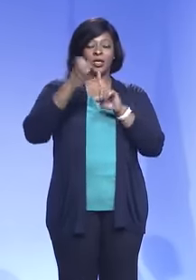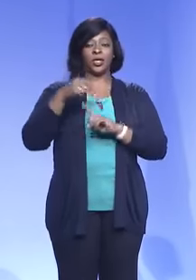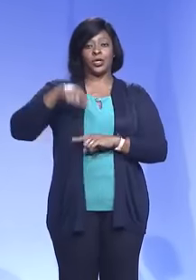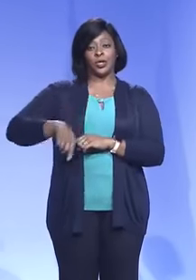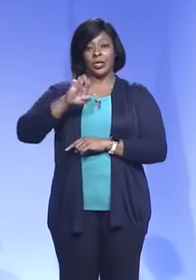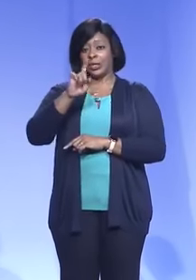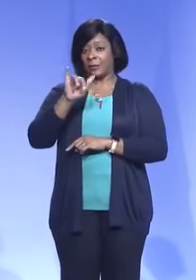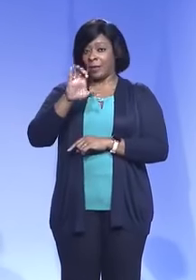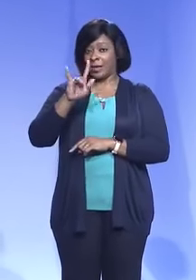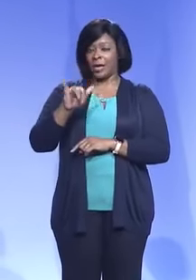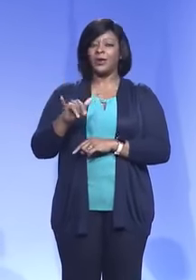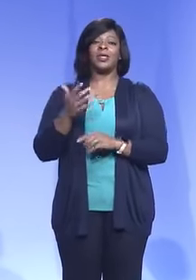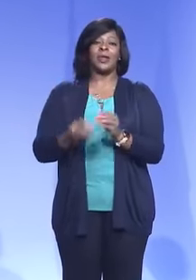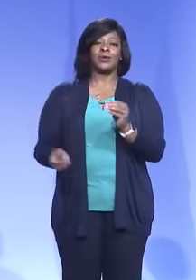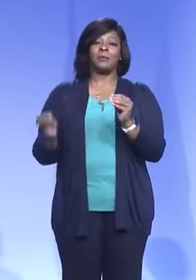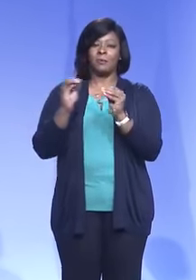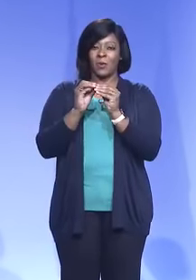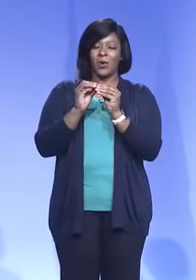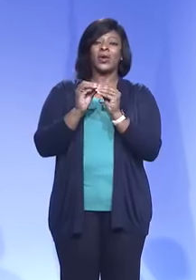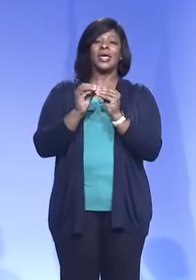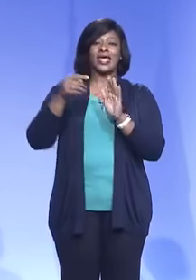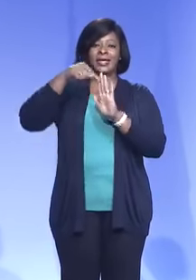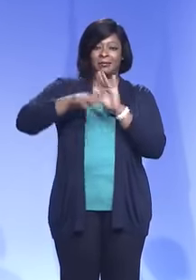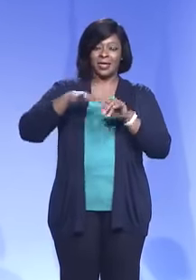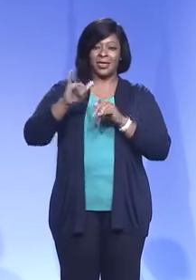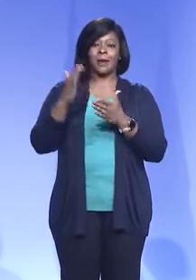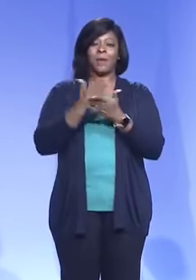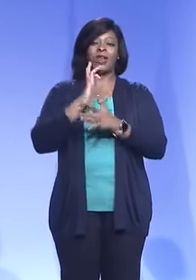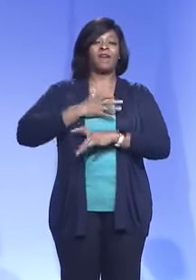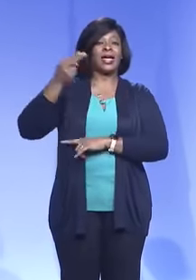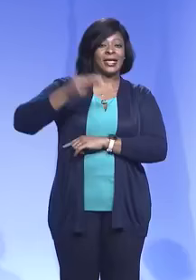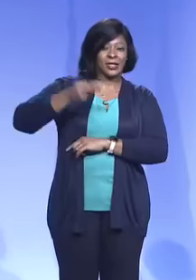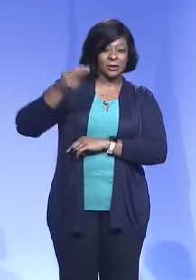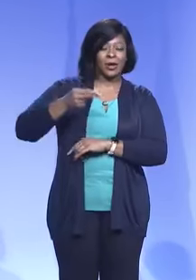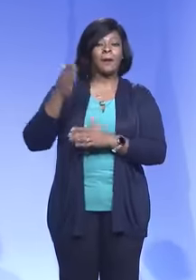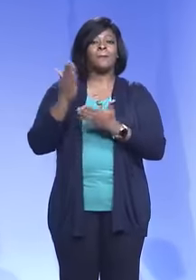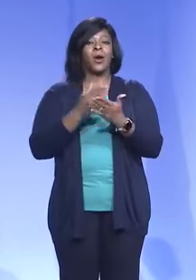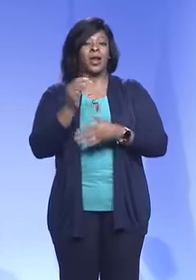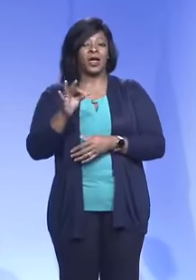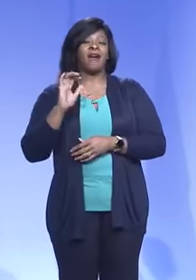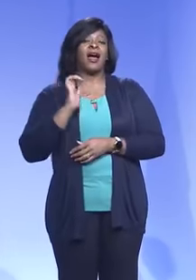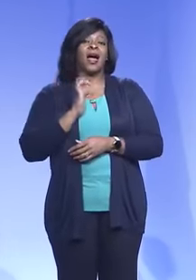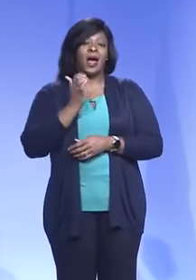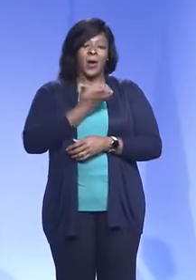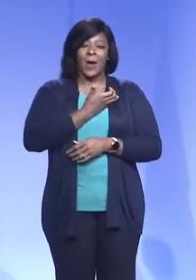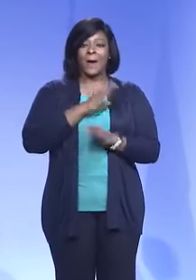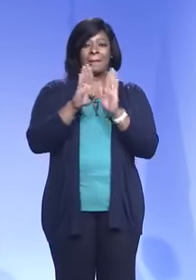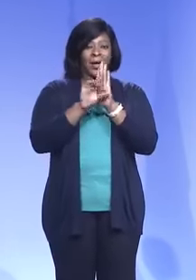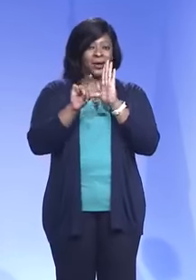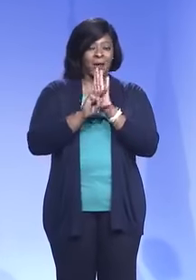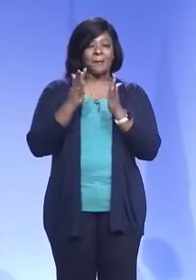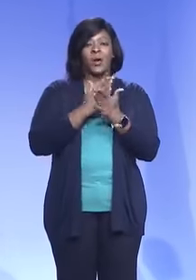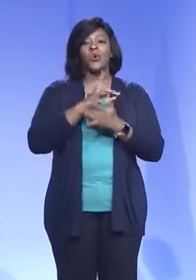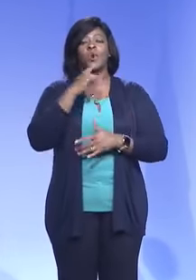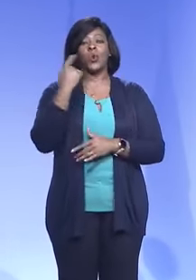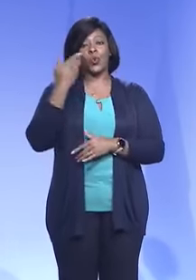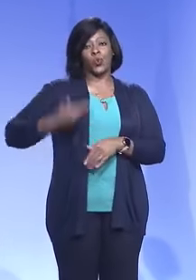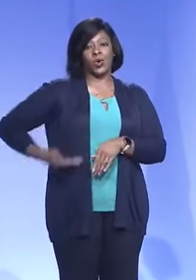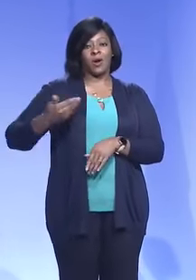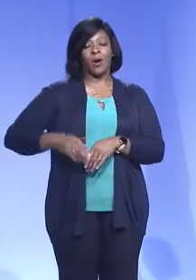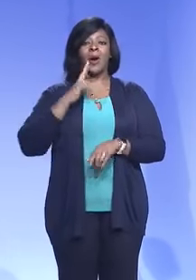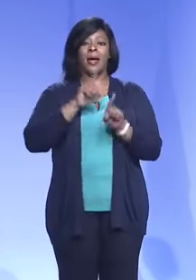County, it goes much more in depth than that. It's part of our history. It's part of our background. It's part of really who we are